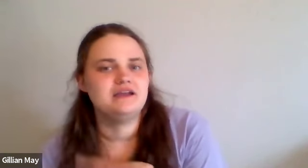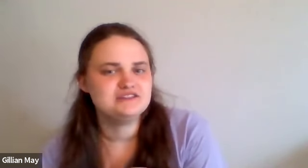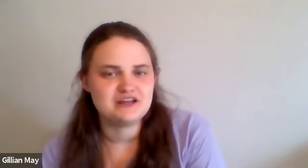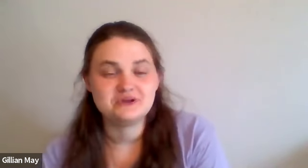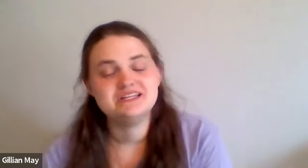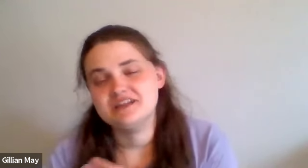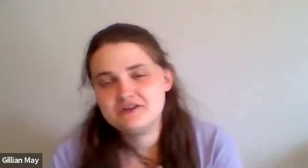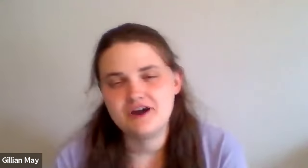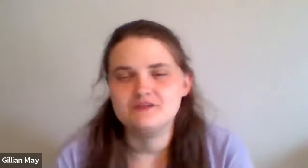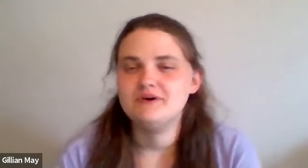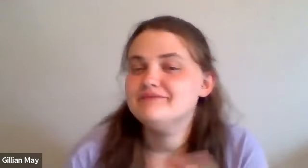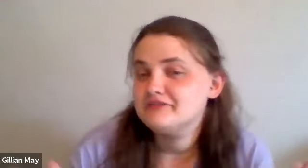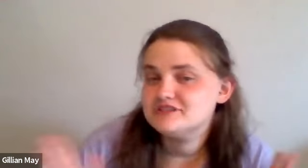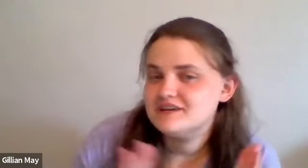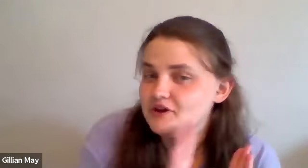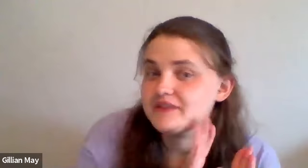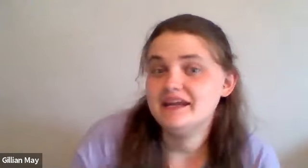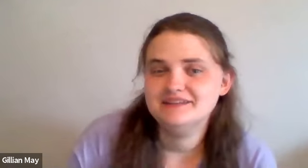here's another one. It's another color one. I'll just give you all that hint.